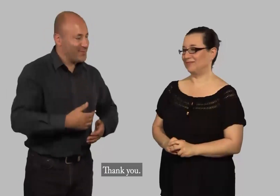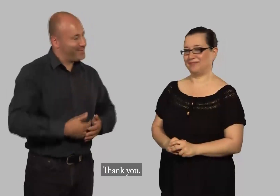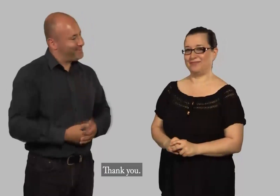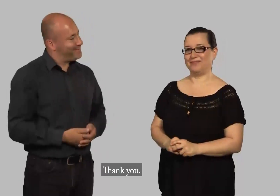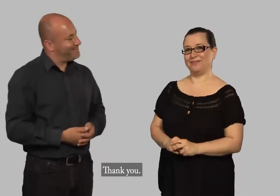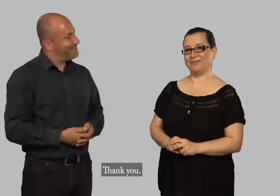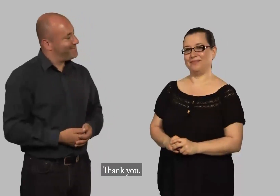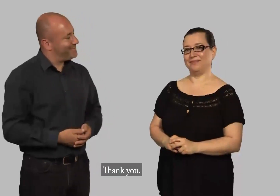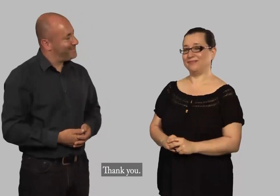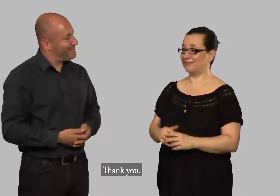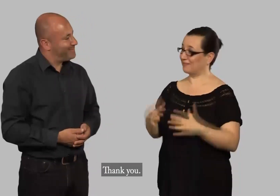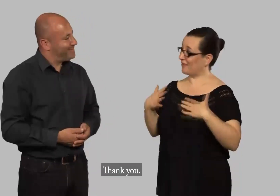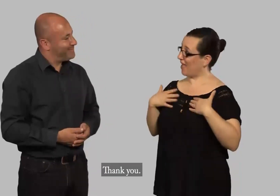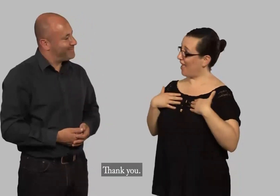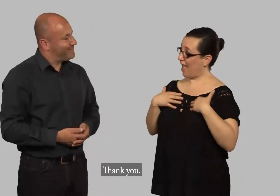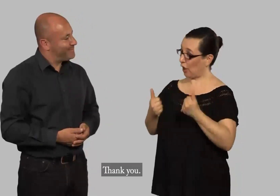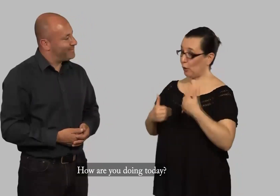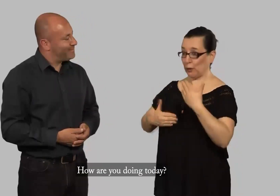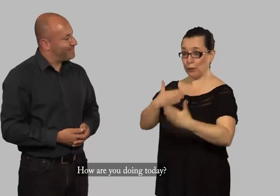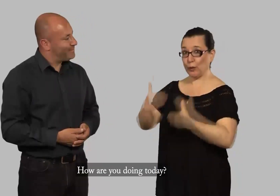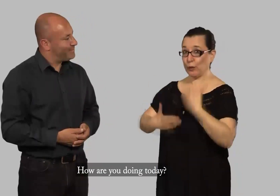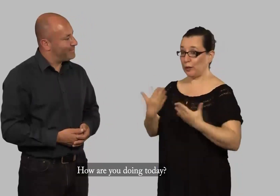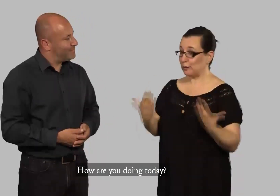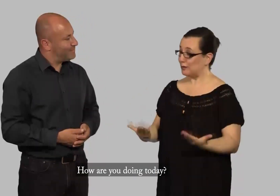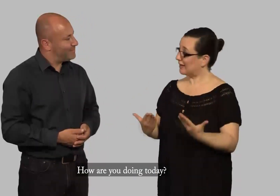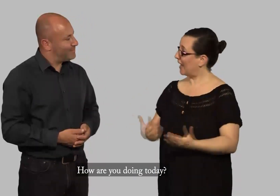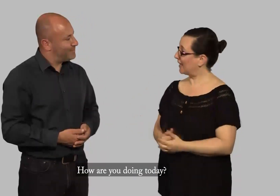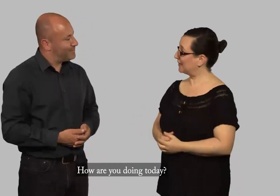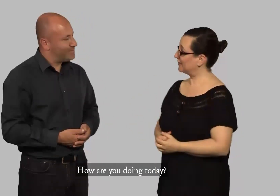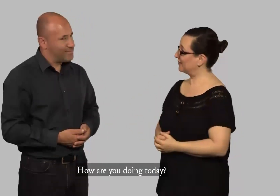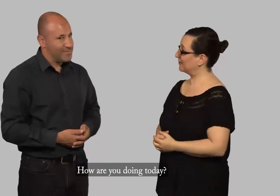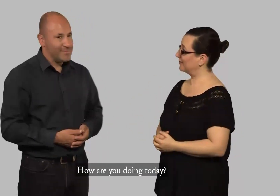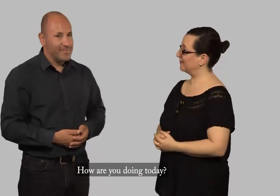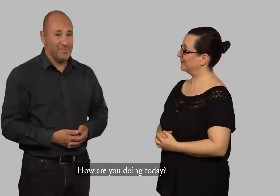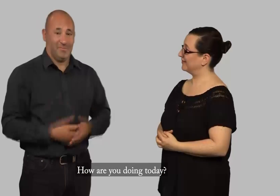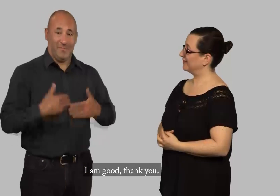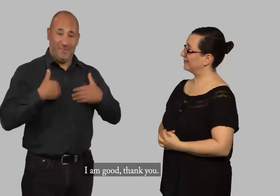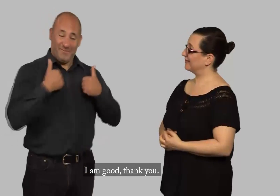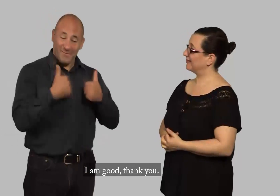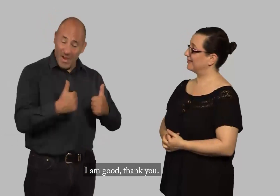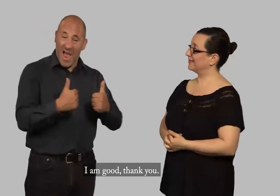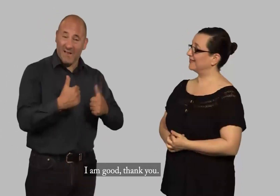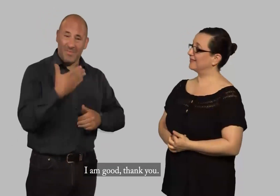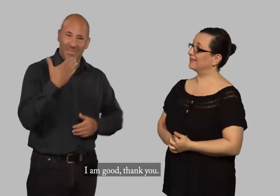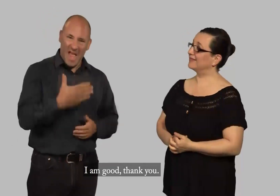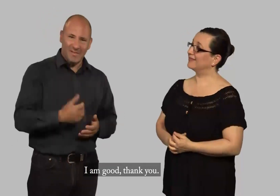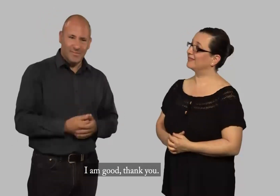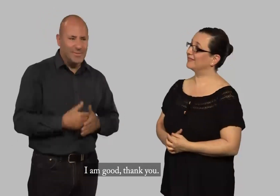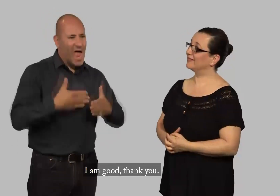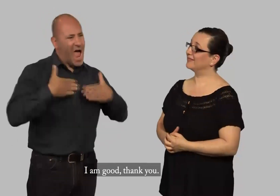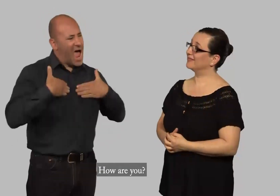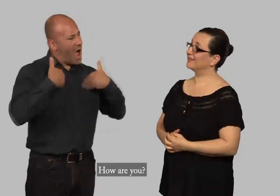you. How are you doing today? I am good, thank you. How are